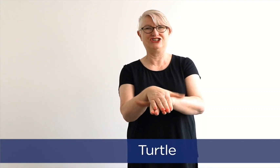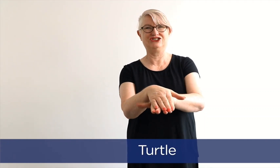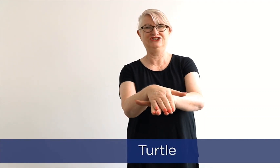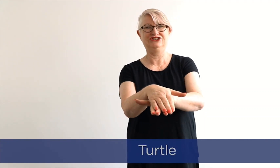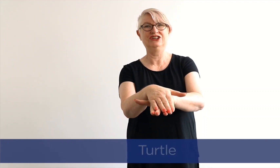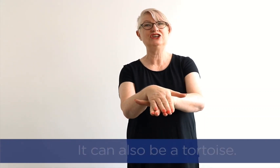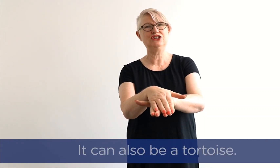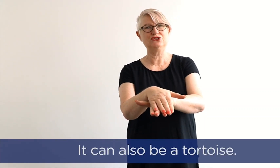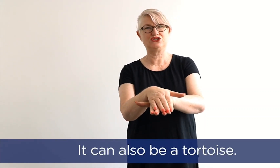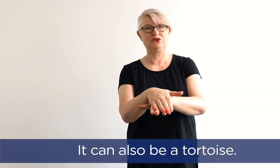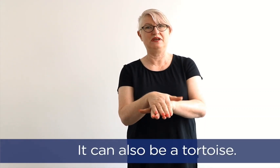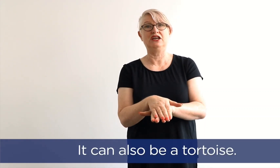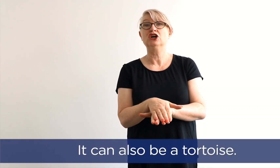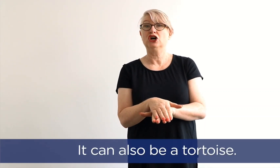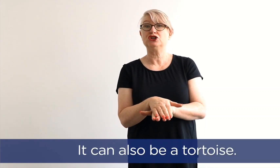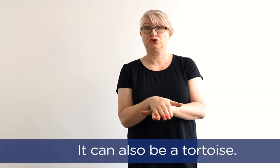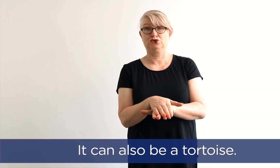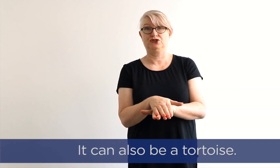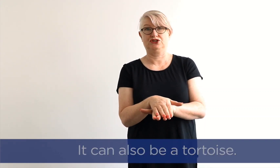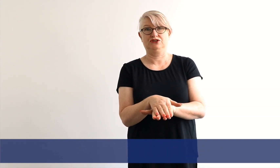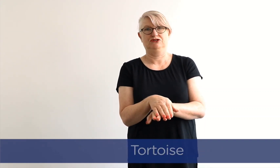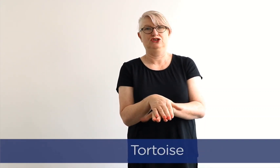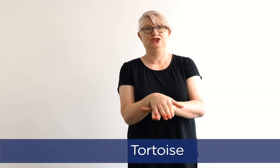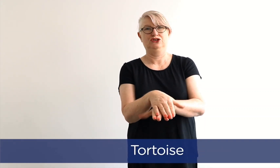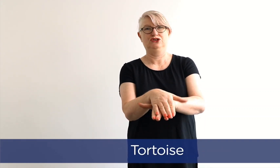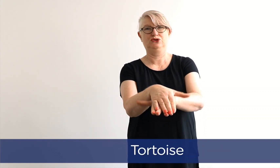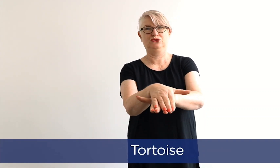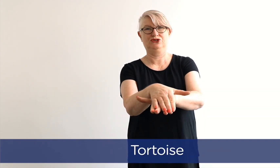Turtle. Can also be a tortoise. Tortoise.